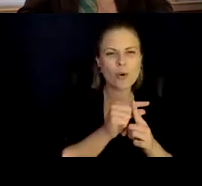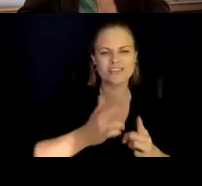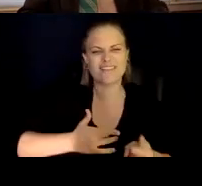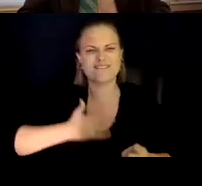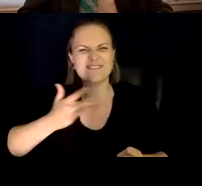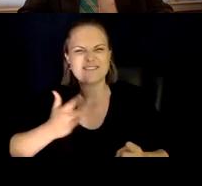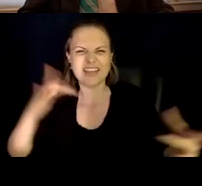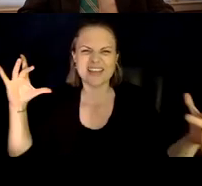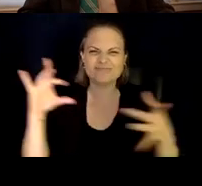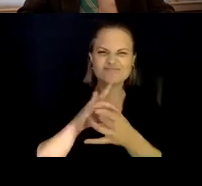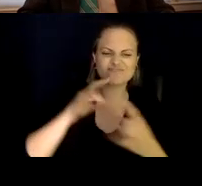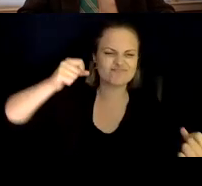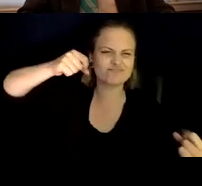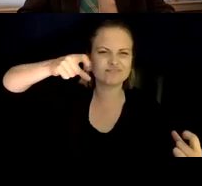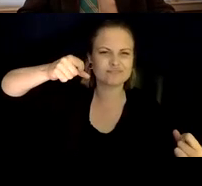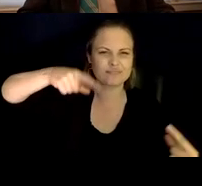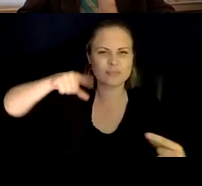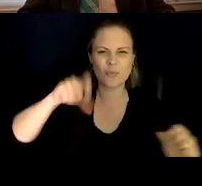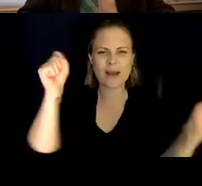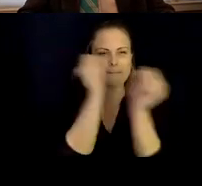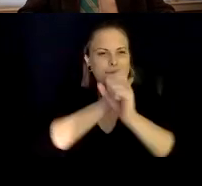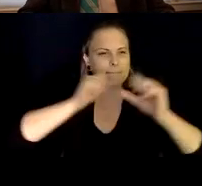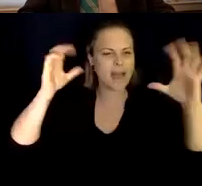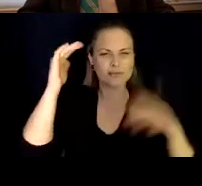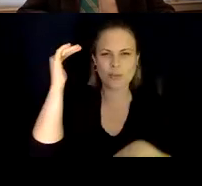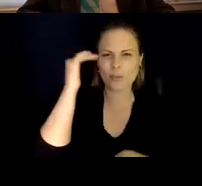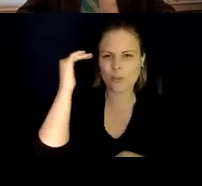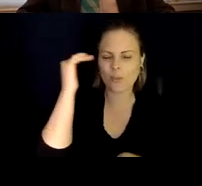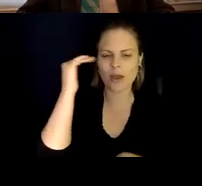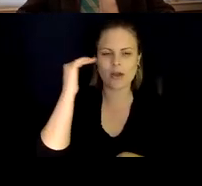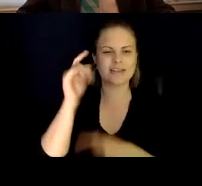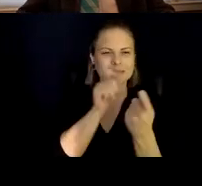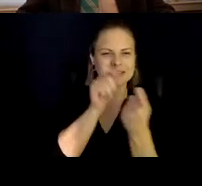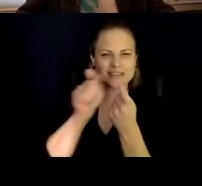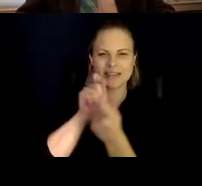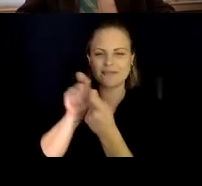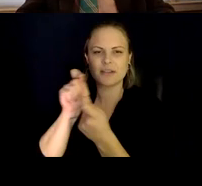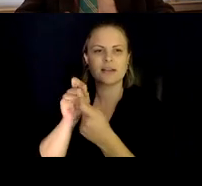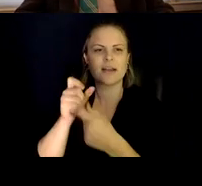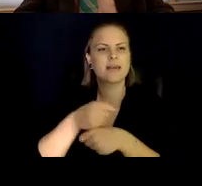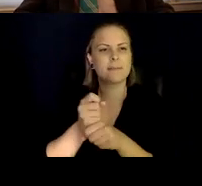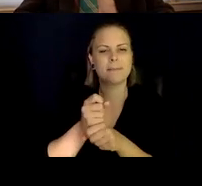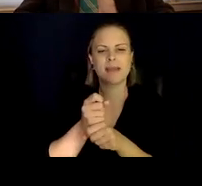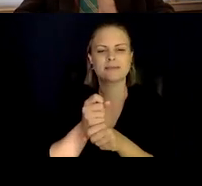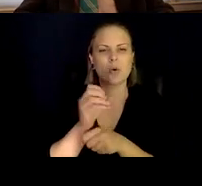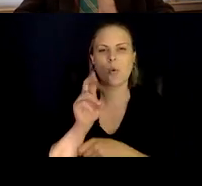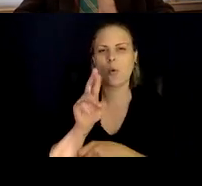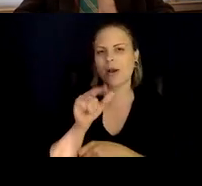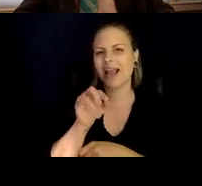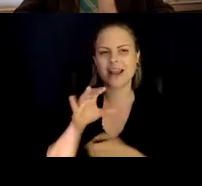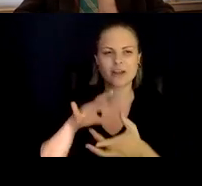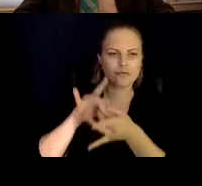stimulate and confirm a deeply imaginative awareness of particularities, creating a kind of organic